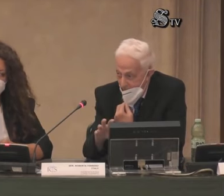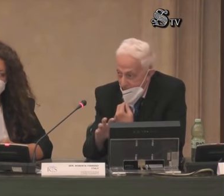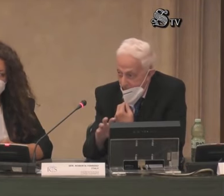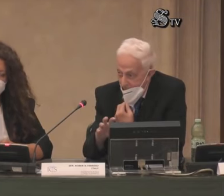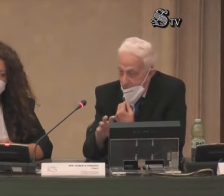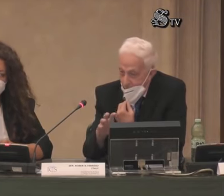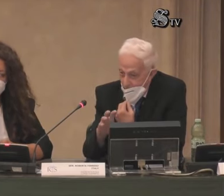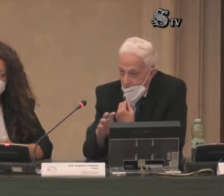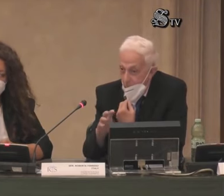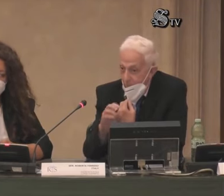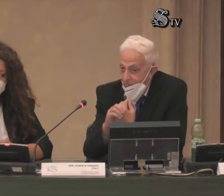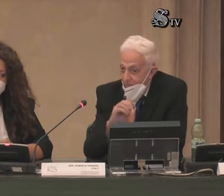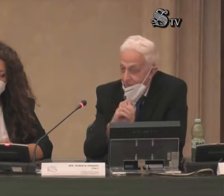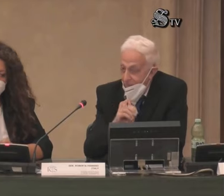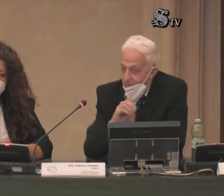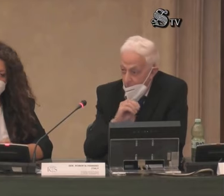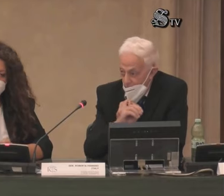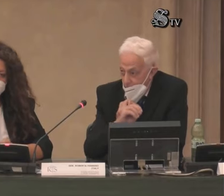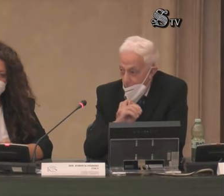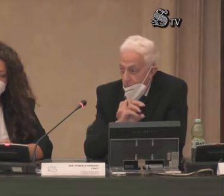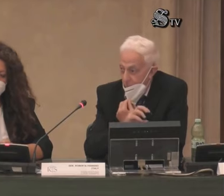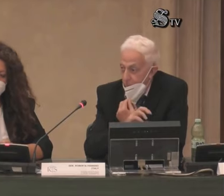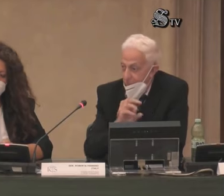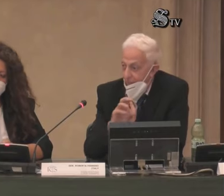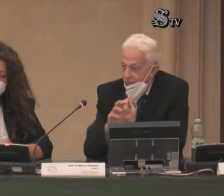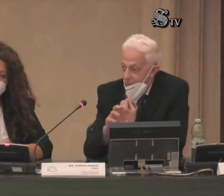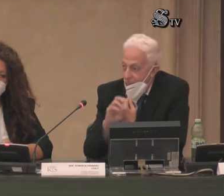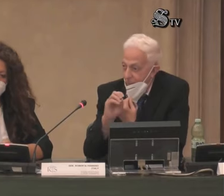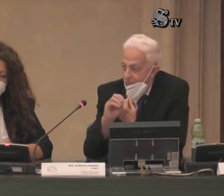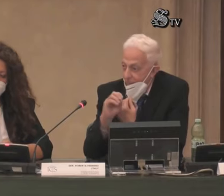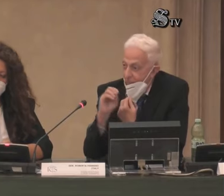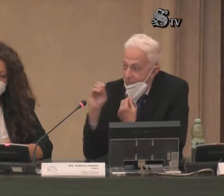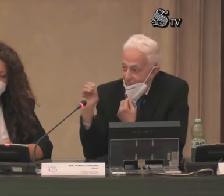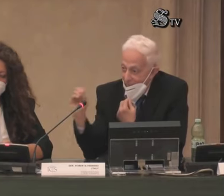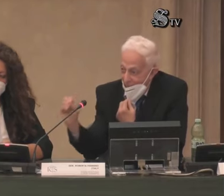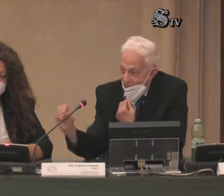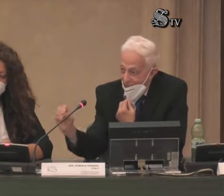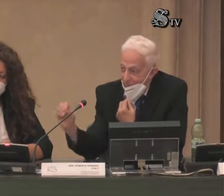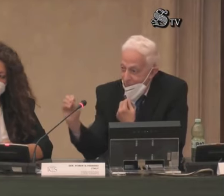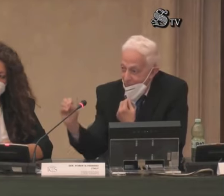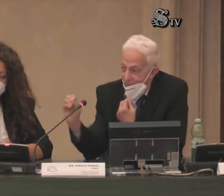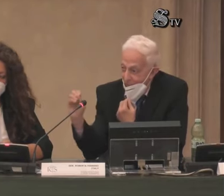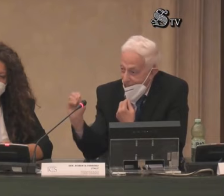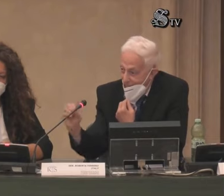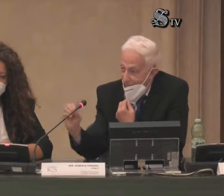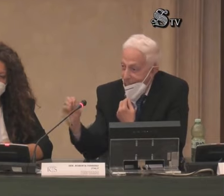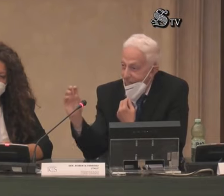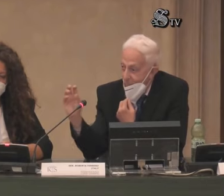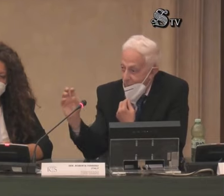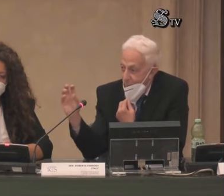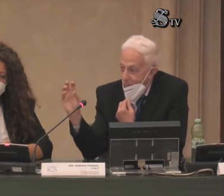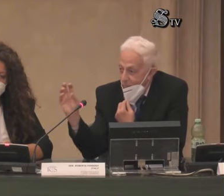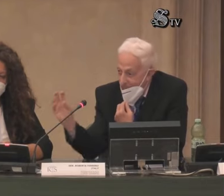metabolic. So we must be very cautious also when you use drug who can have interference with the